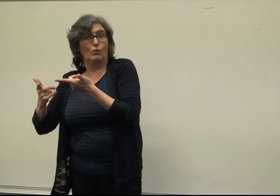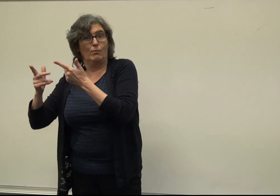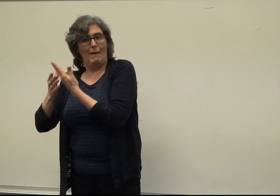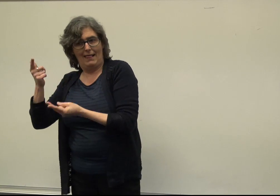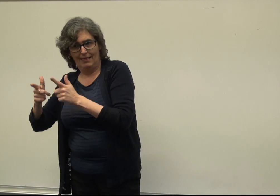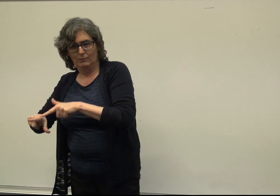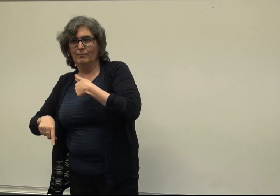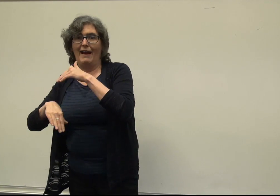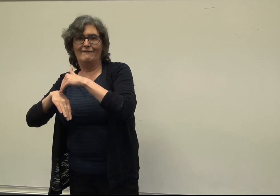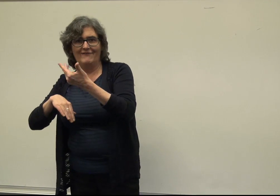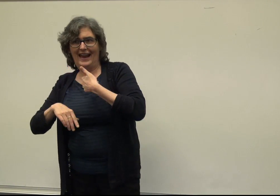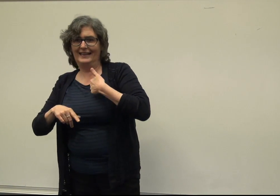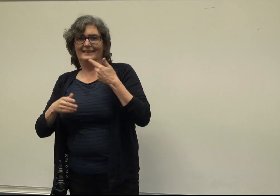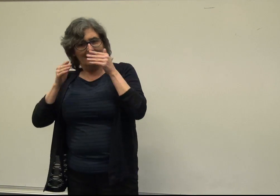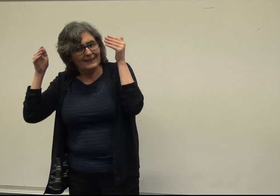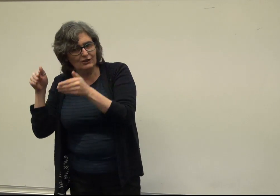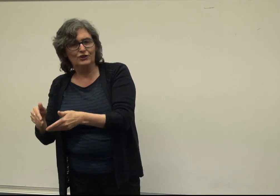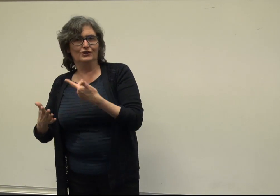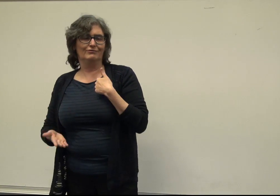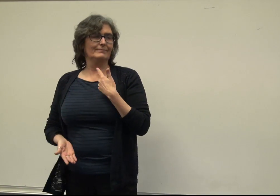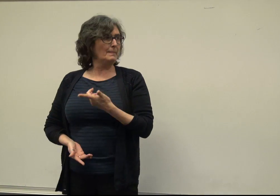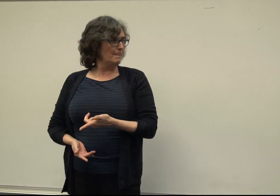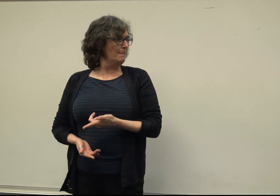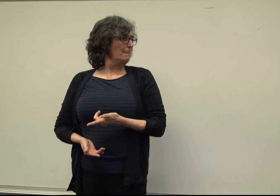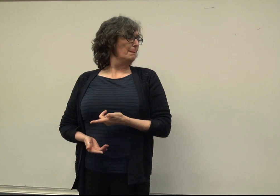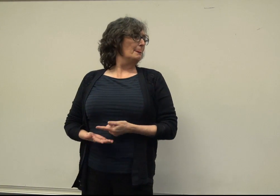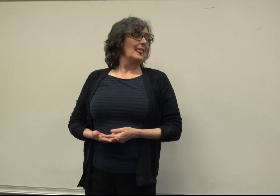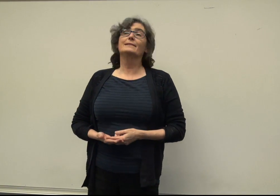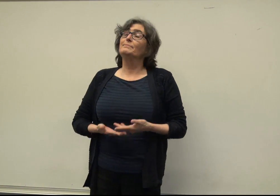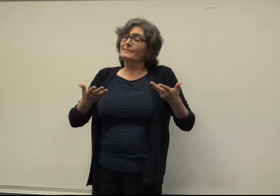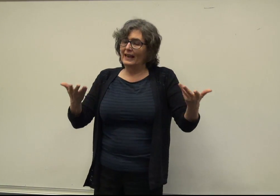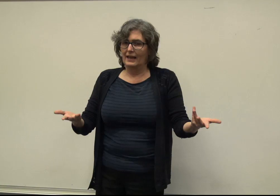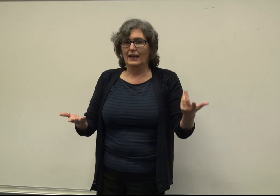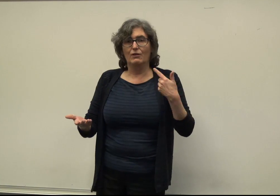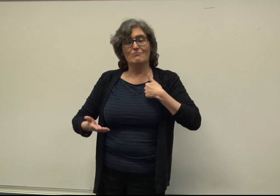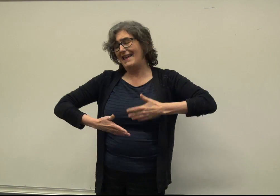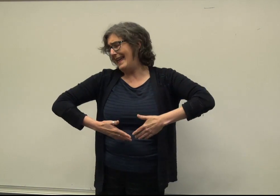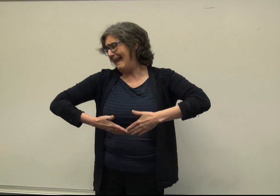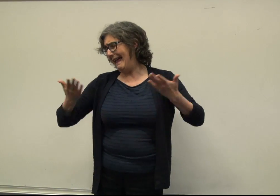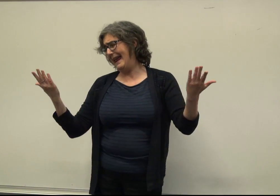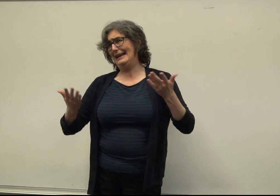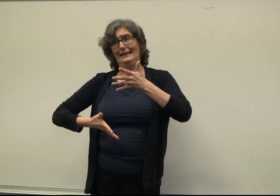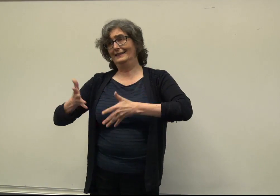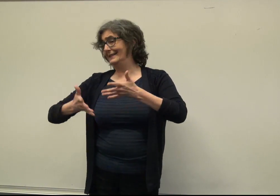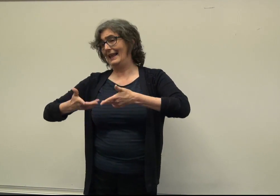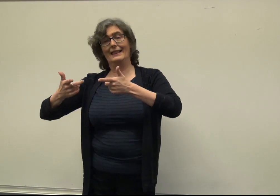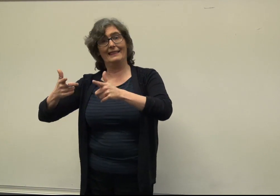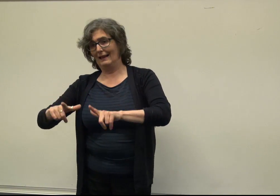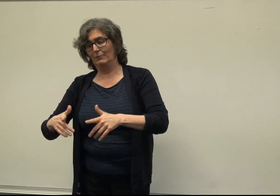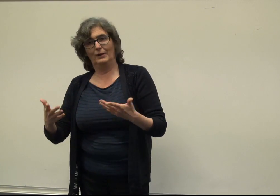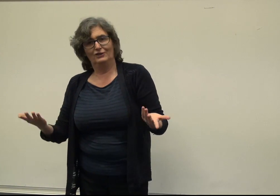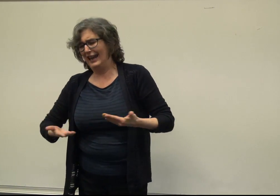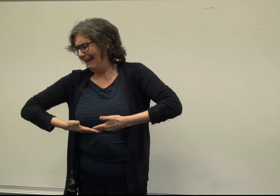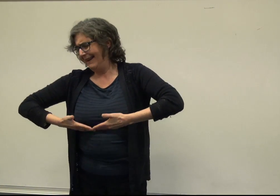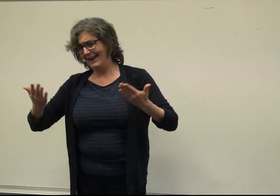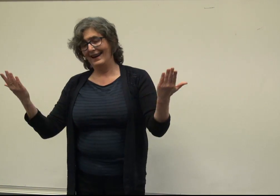So if obviously British Sign Language or any sign language is a language that